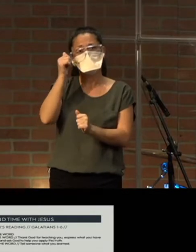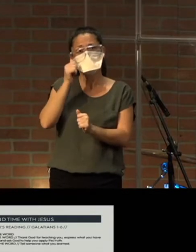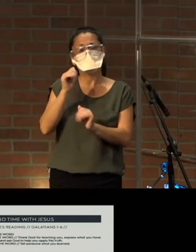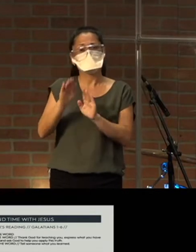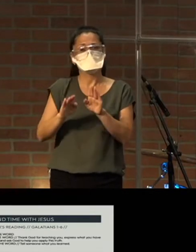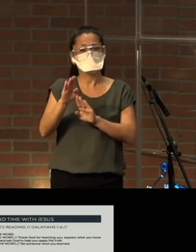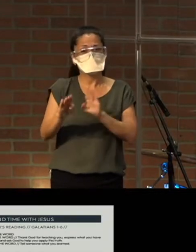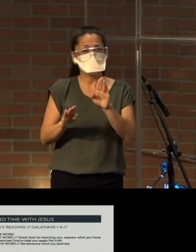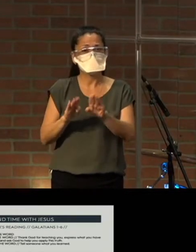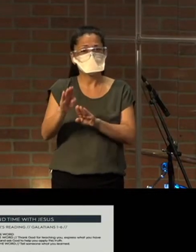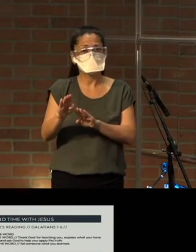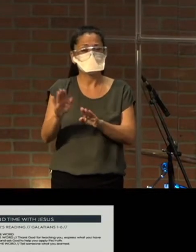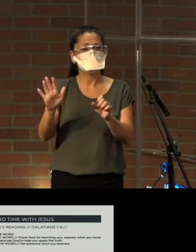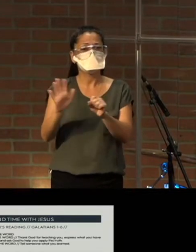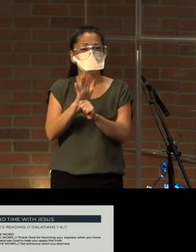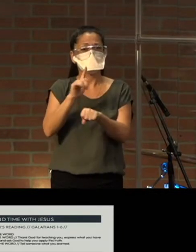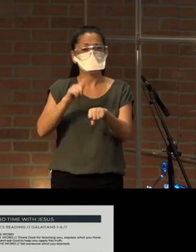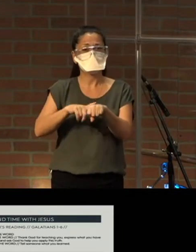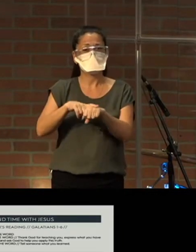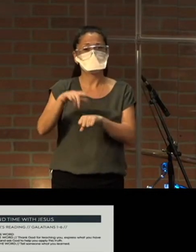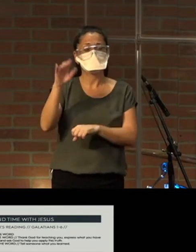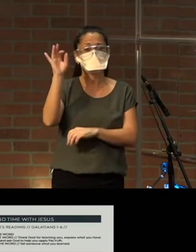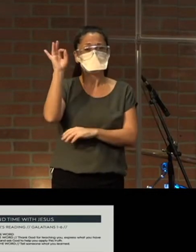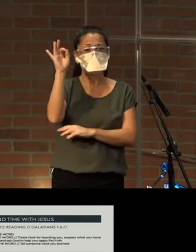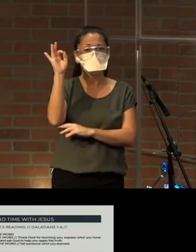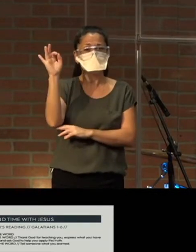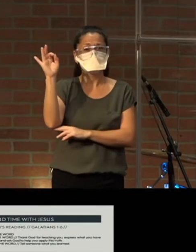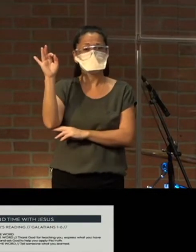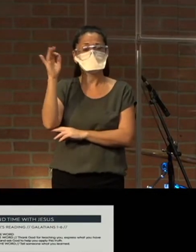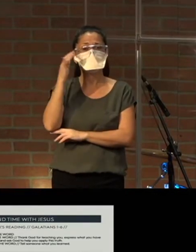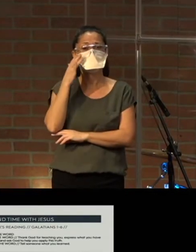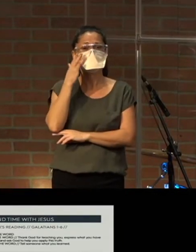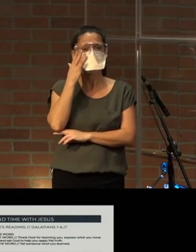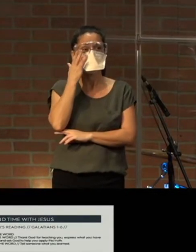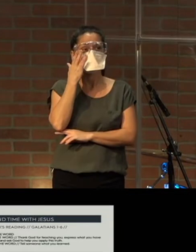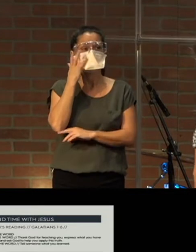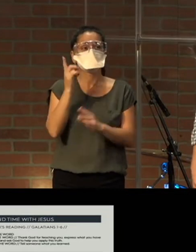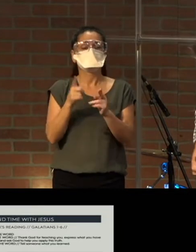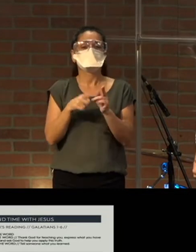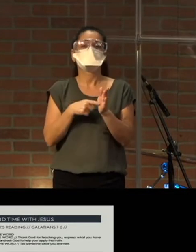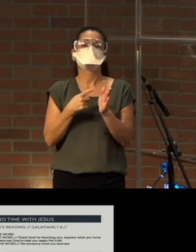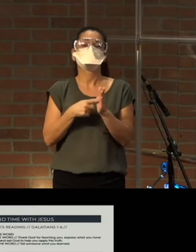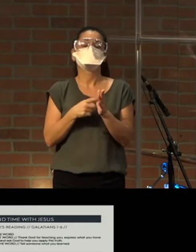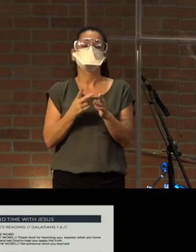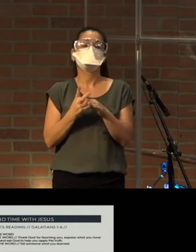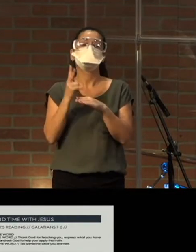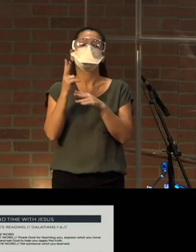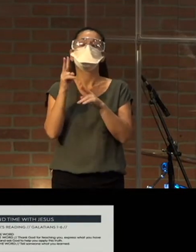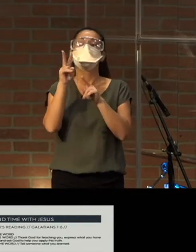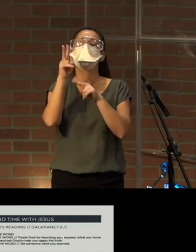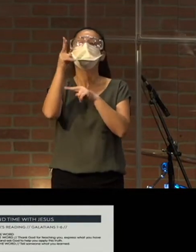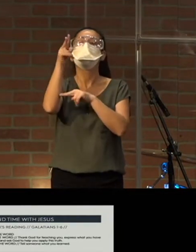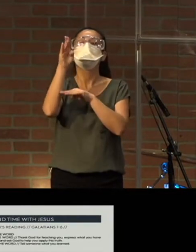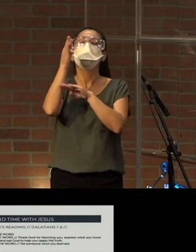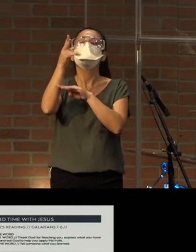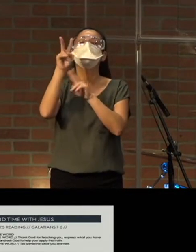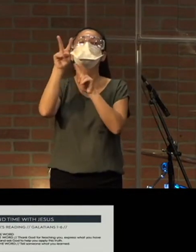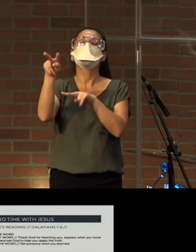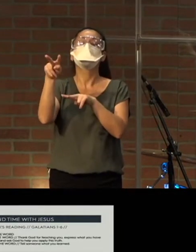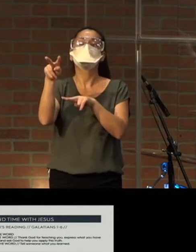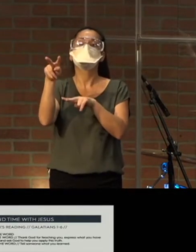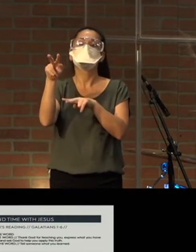hear the term full-time ministry for the disciples, we sometimes overlook just how full-time this